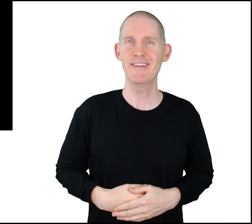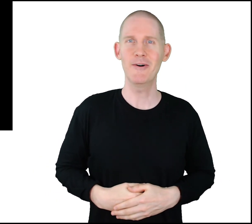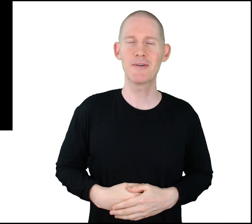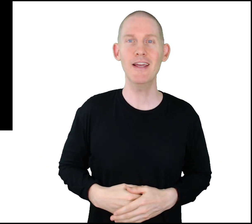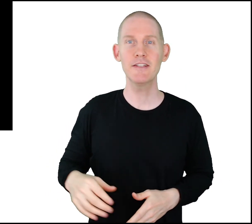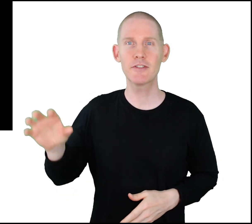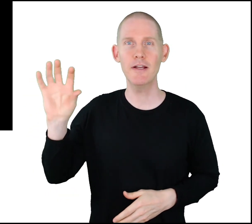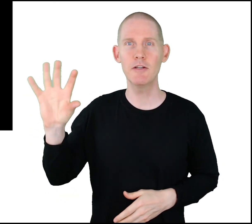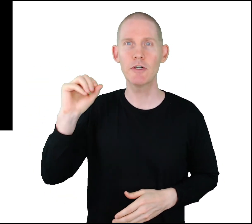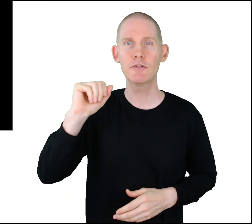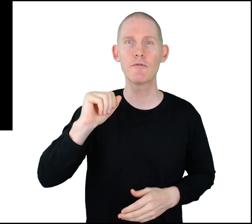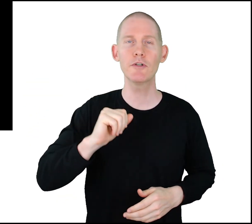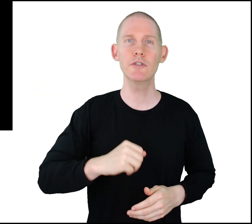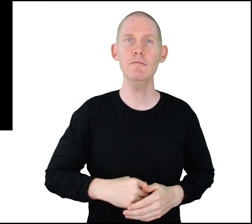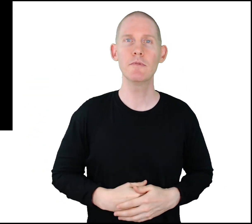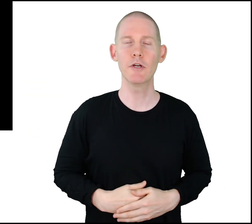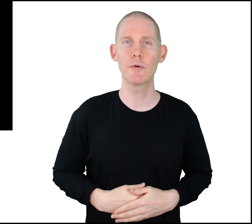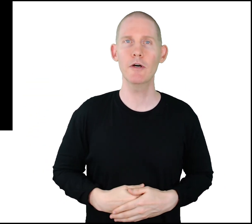Okay, let's sign the original version. Here we go.